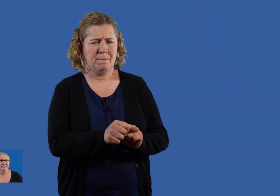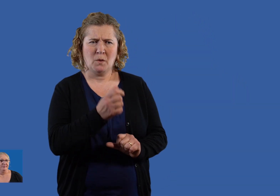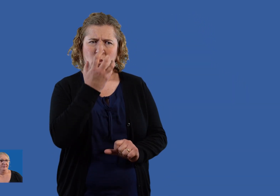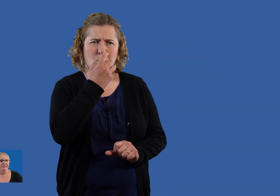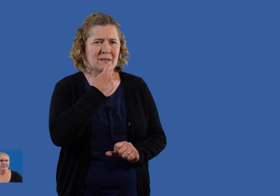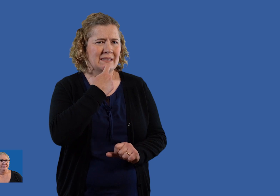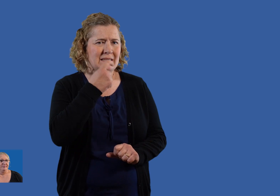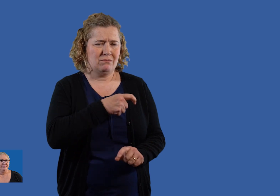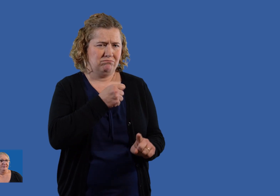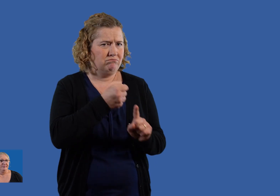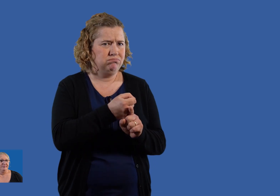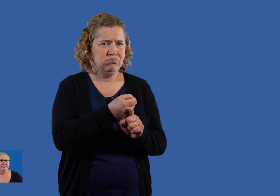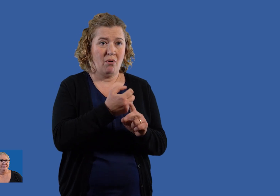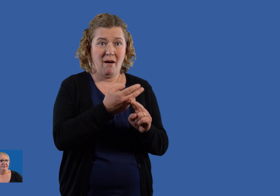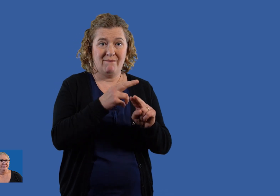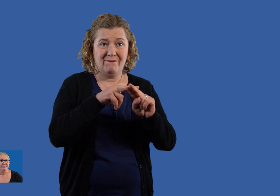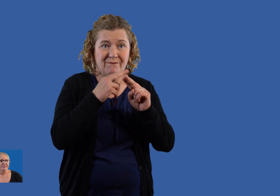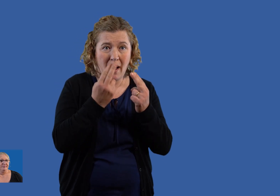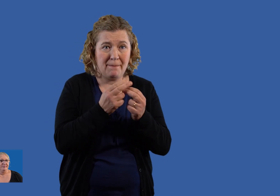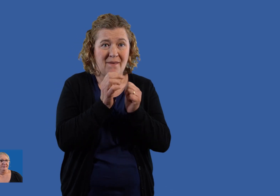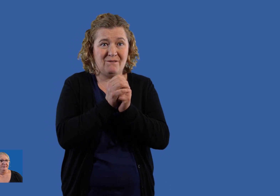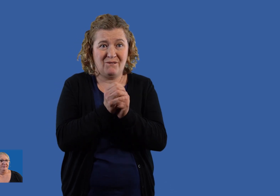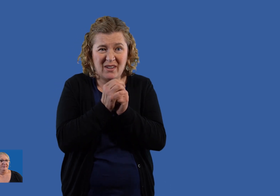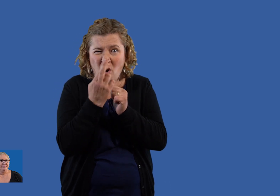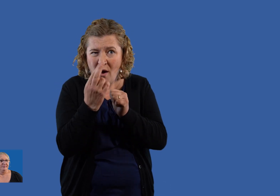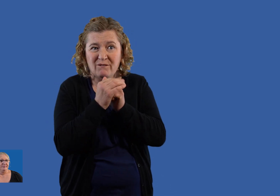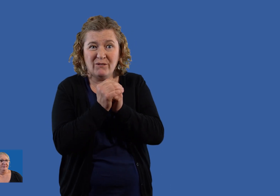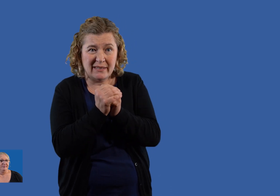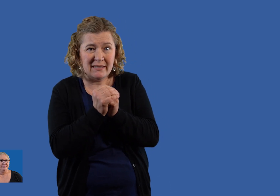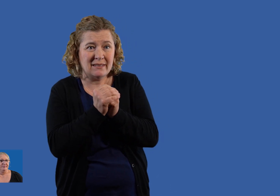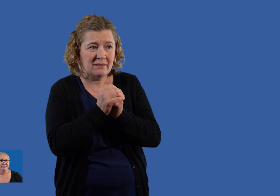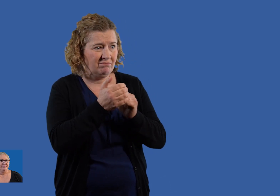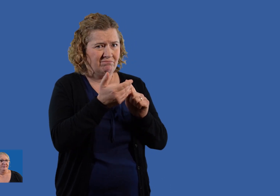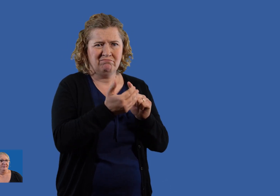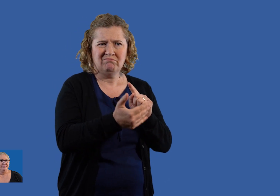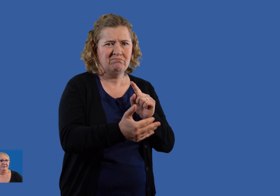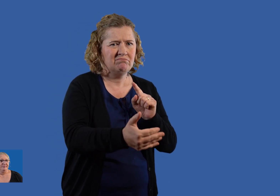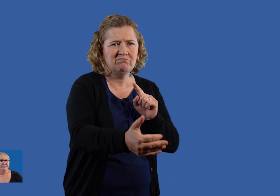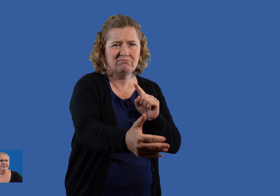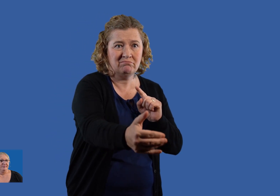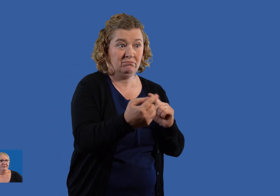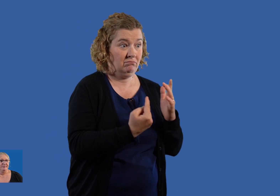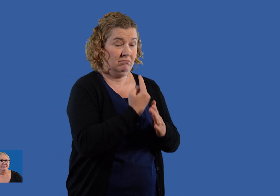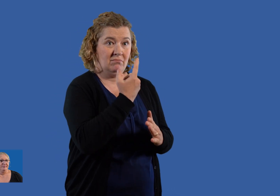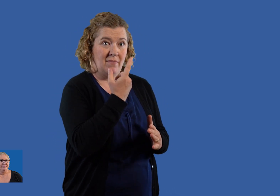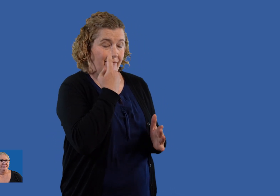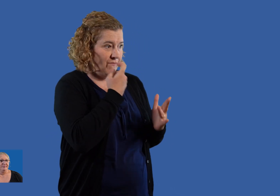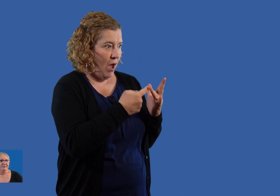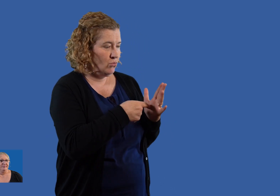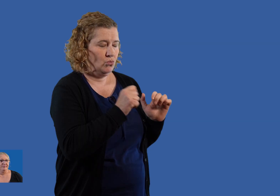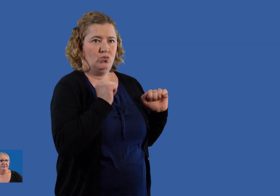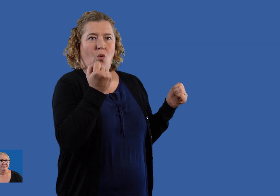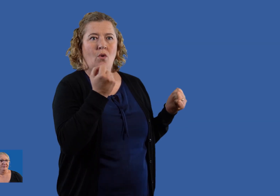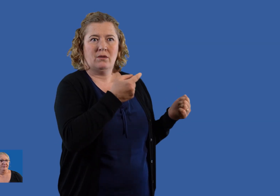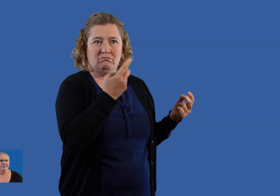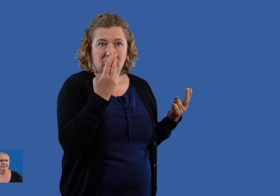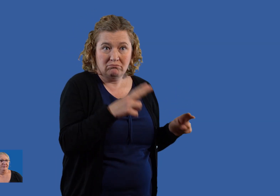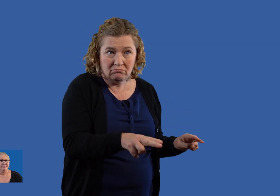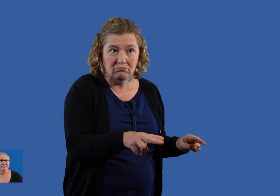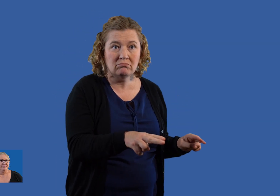Suicide has a devastating effect on everyone it touches, especially family and close friends. Long-term suffering can be caused by the sudden